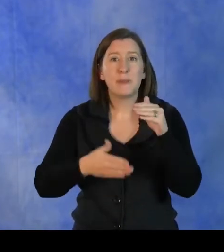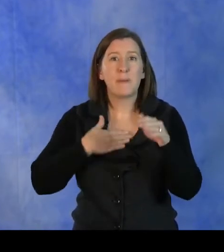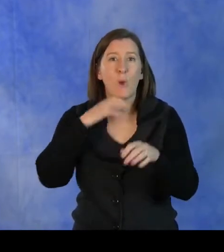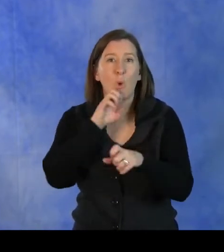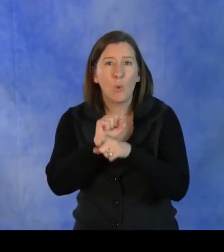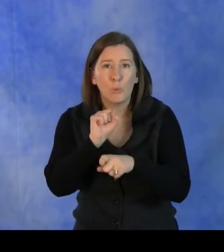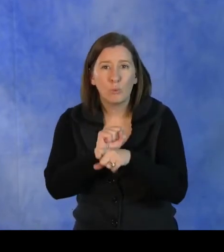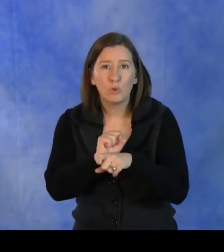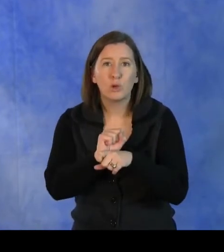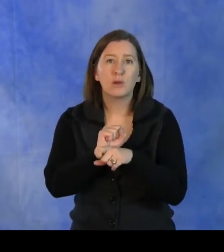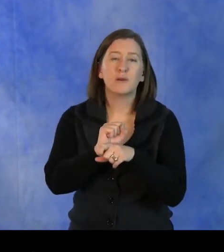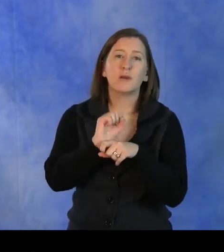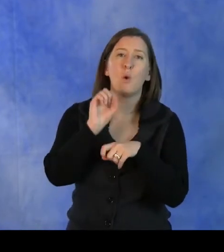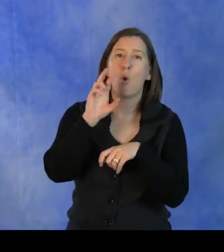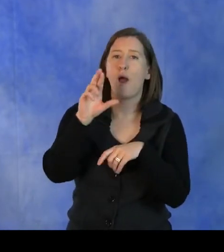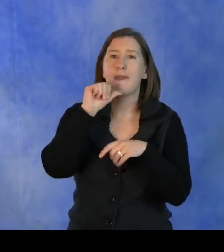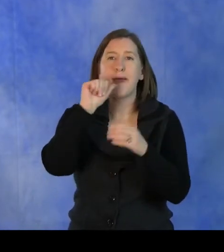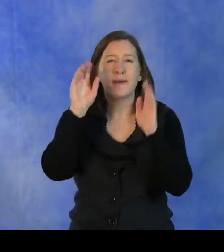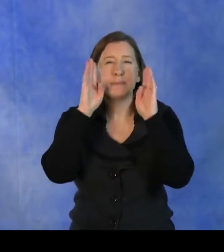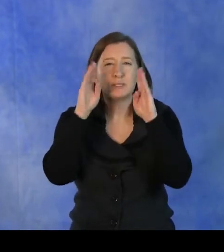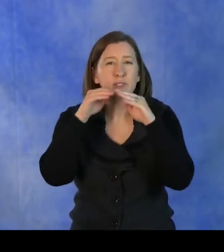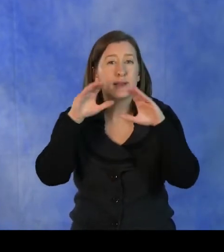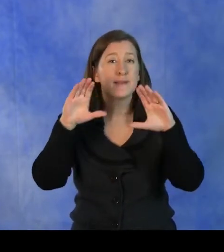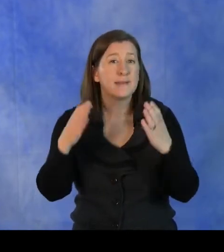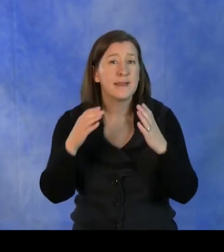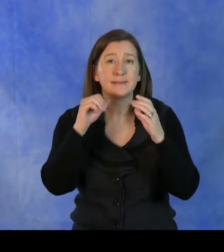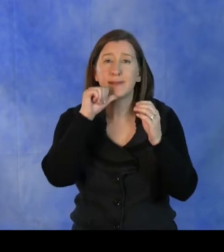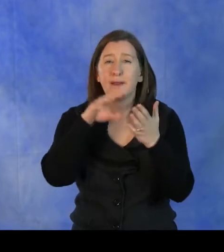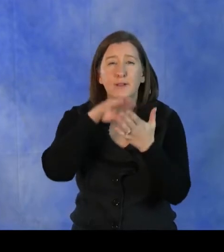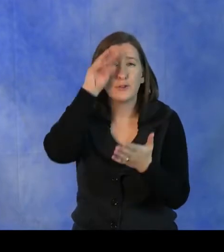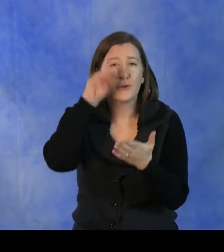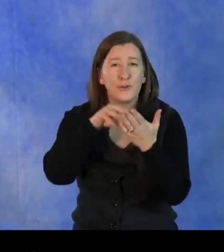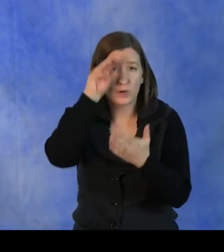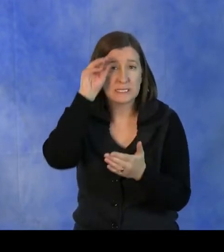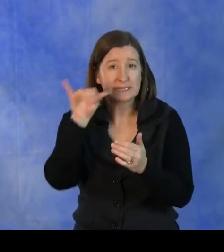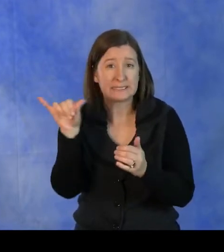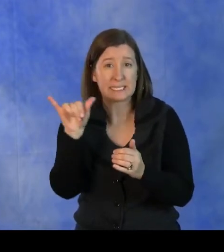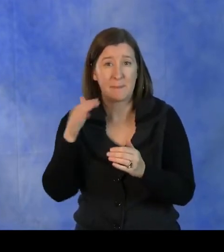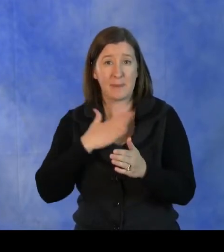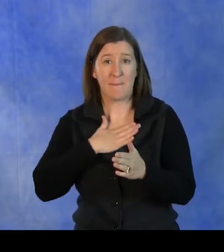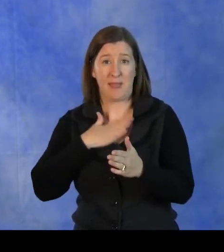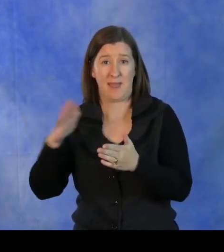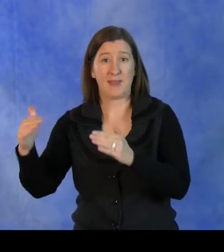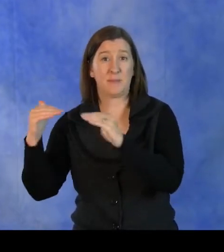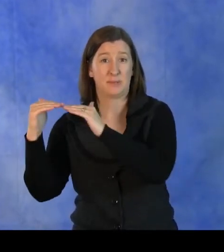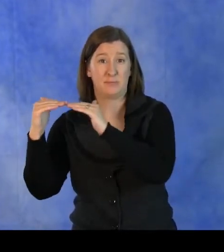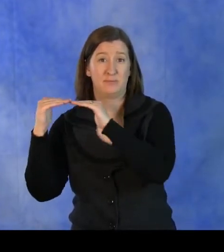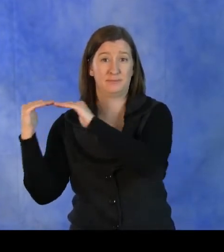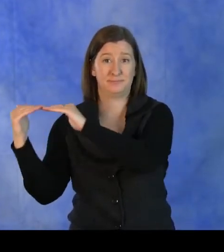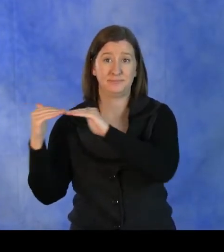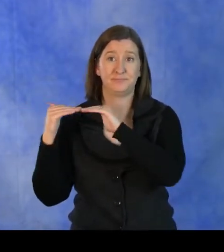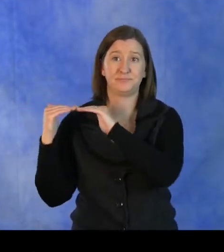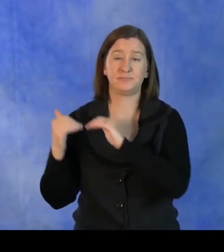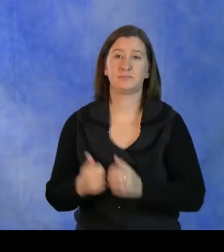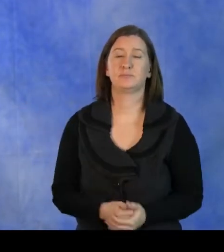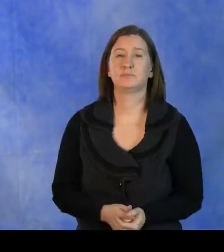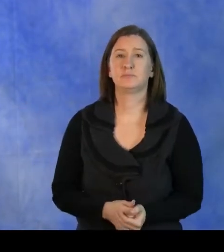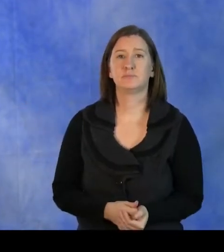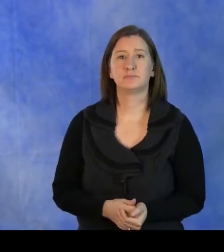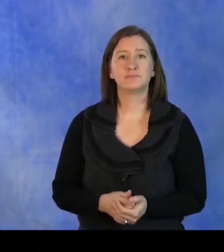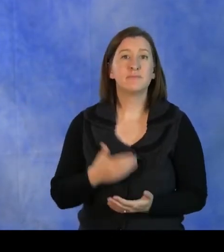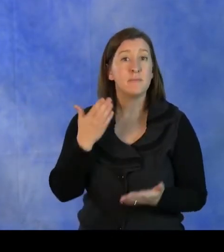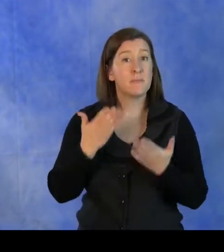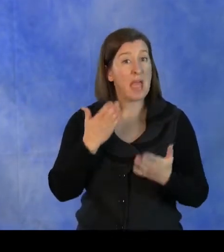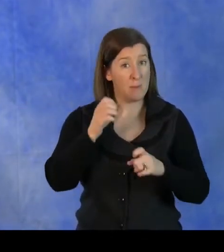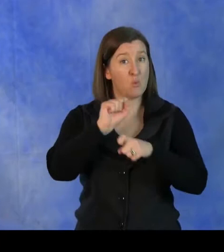being behind academically, maybe they don't finish their homework or they're not paying attention in class, and they're not learning the